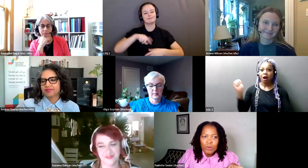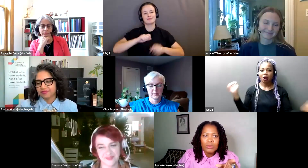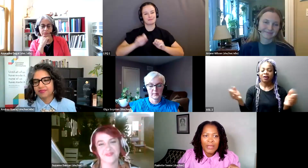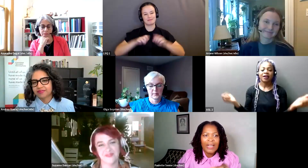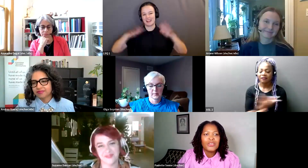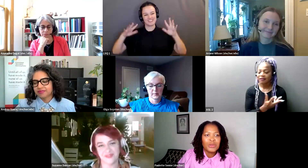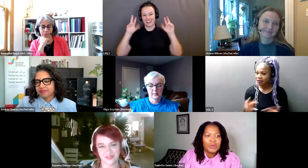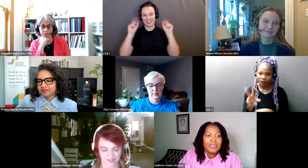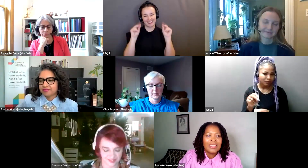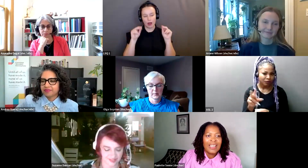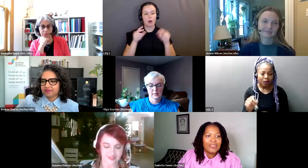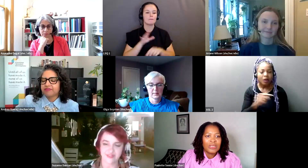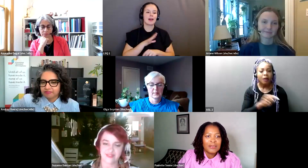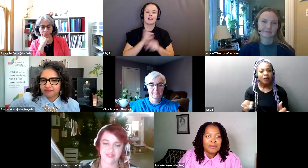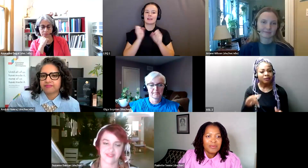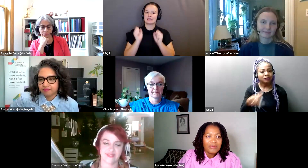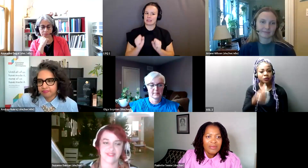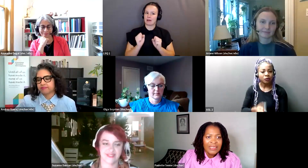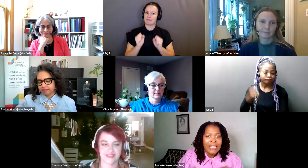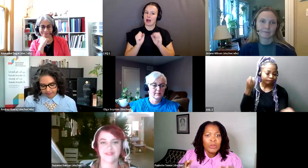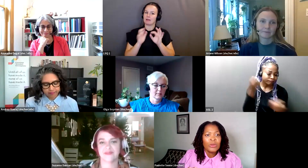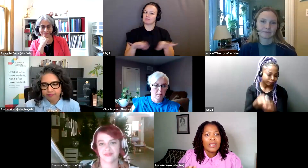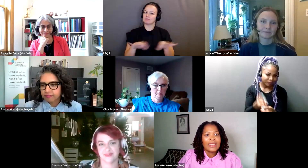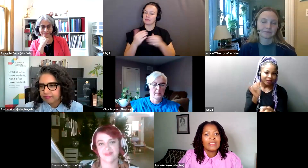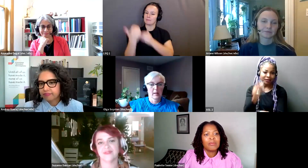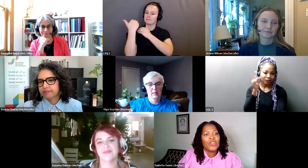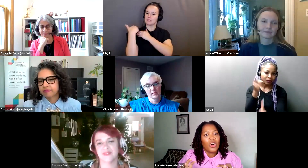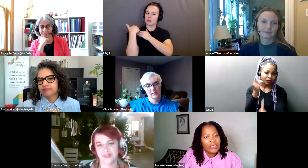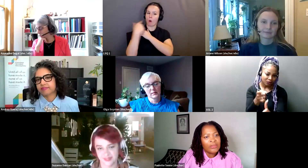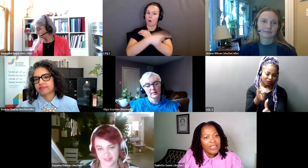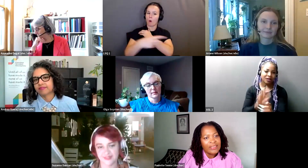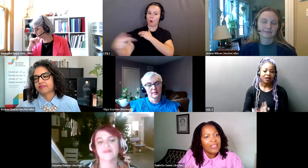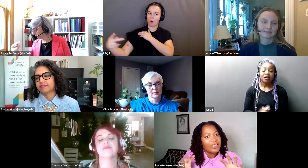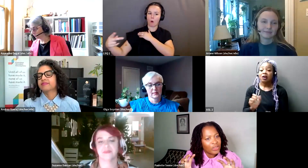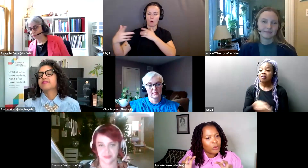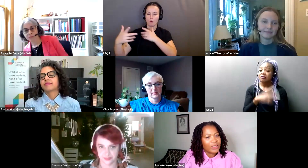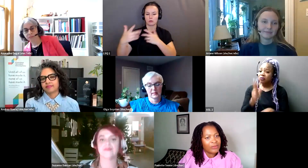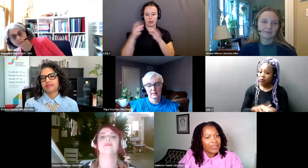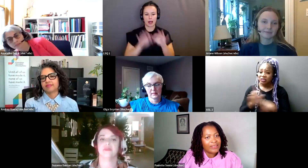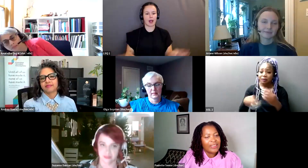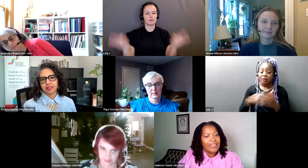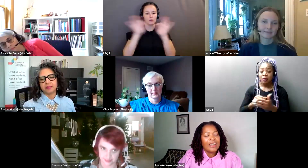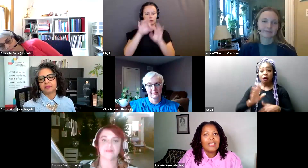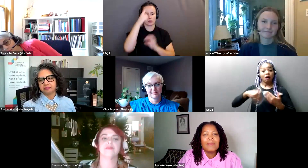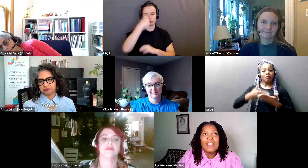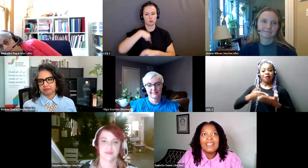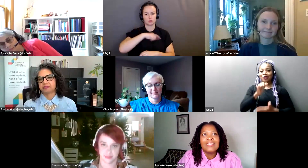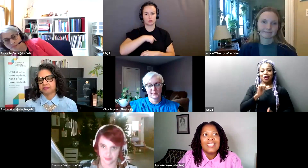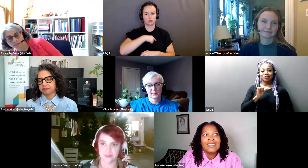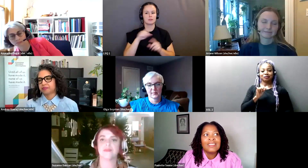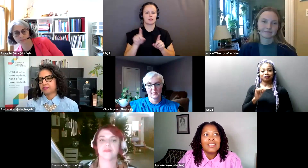by that quote behind you, Andrea, that we know that it's about all of us, not just one of us.